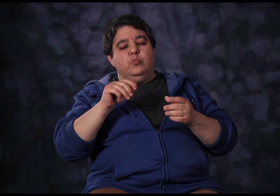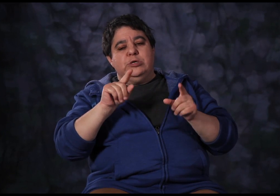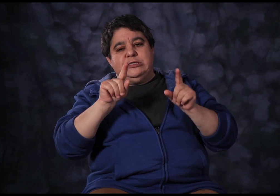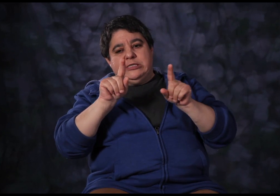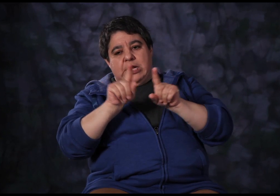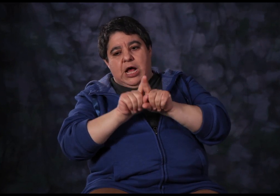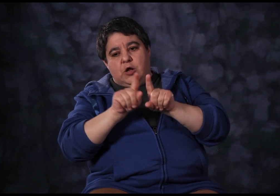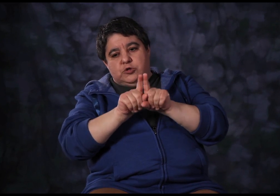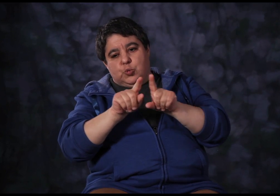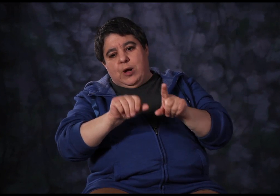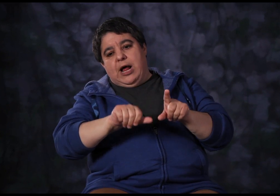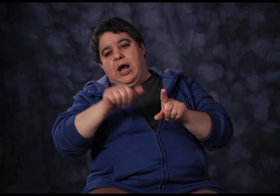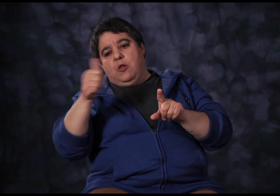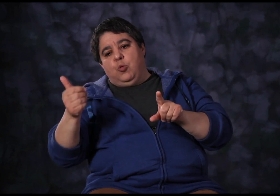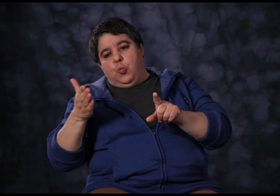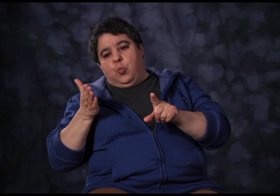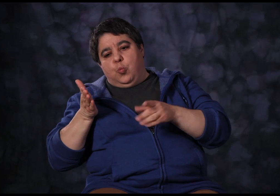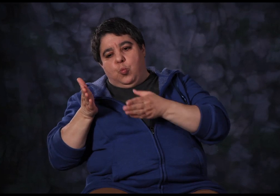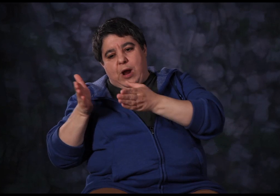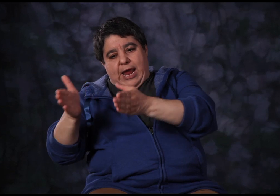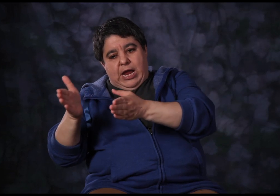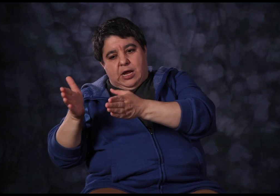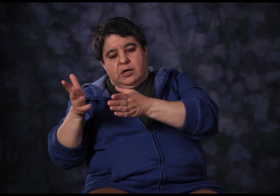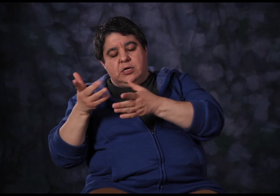at seeking balance within myself.